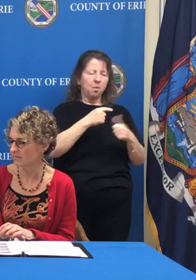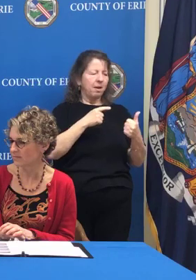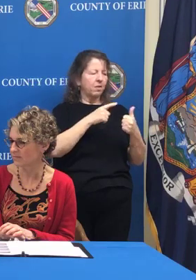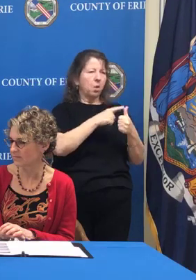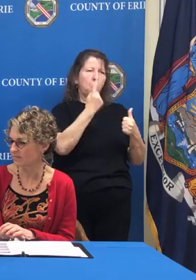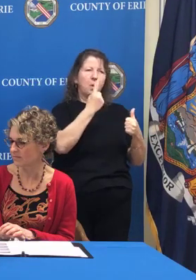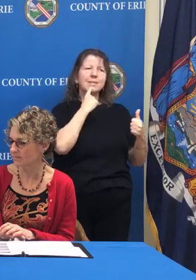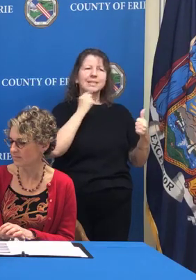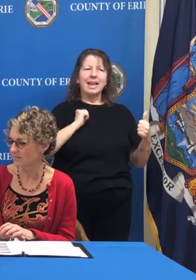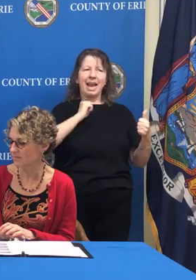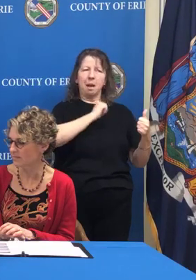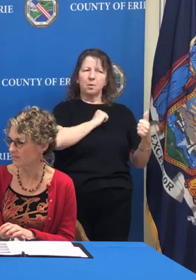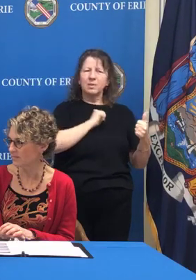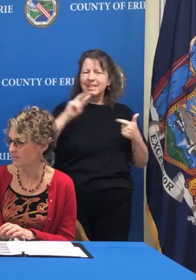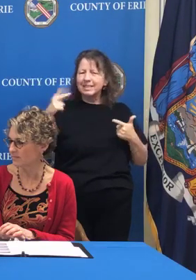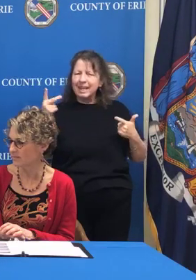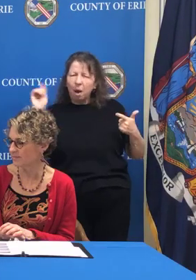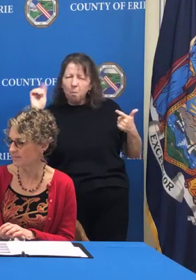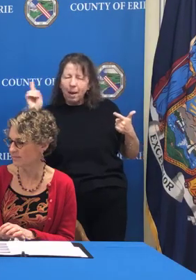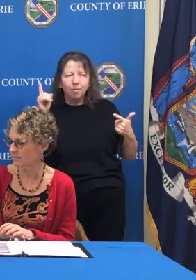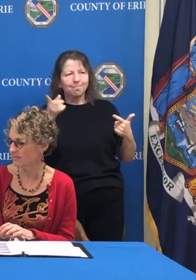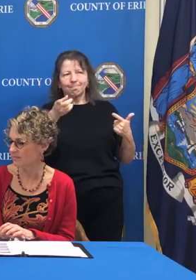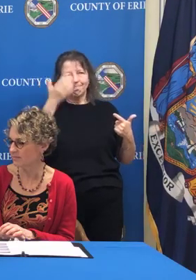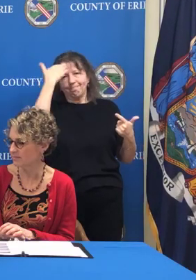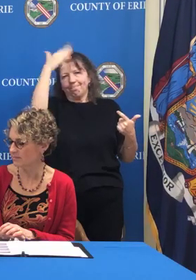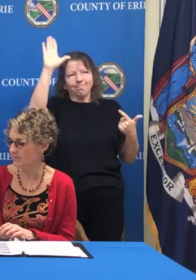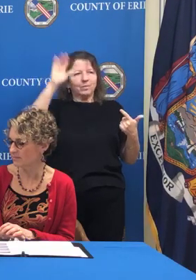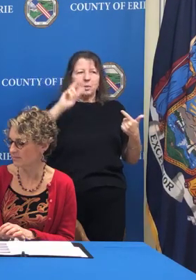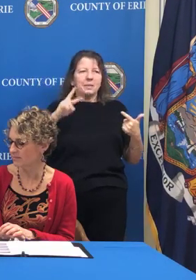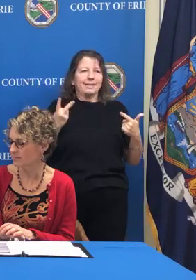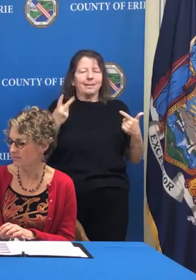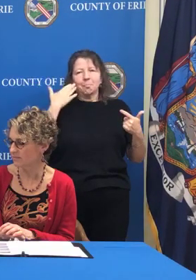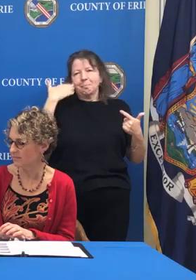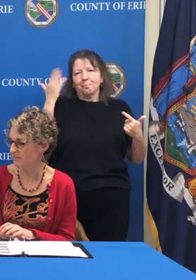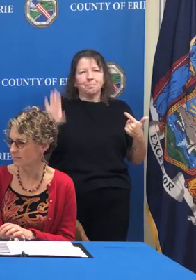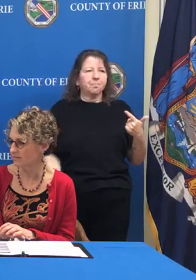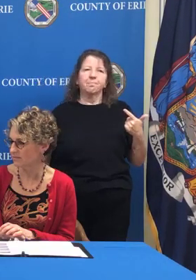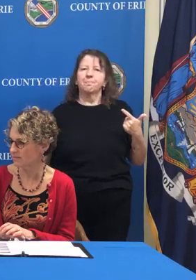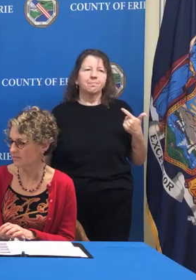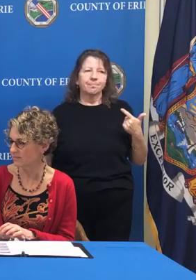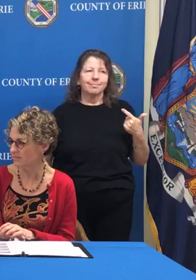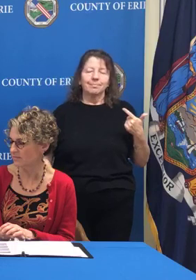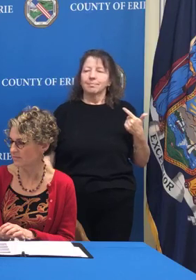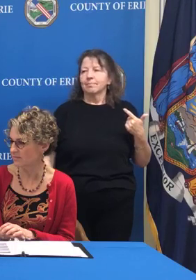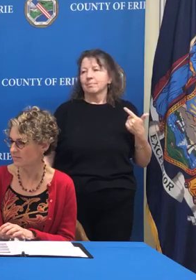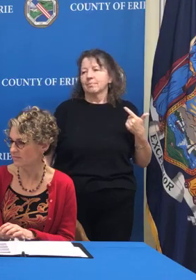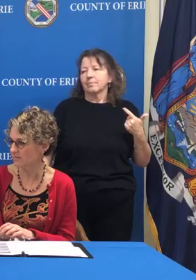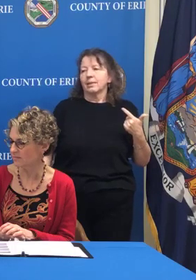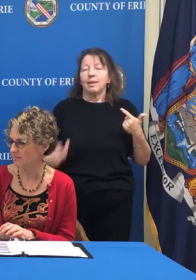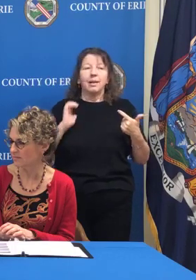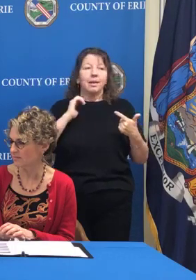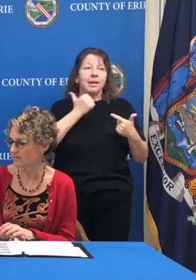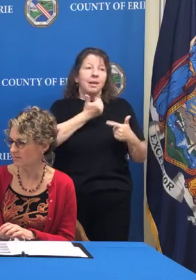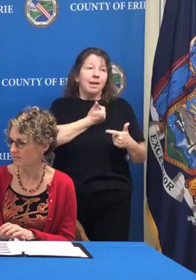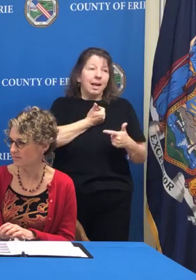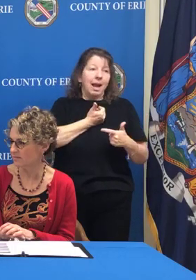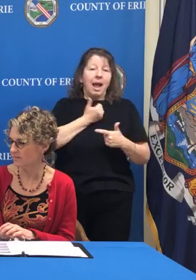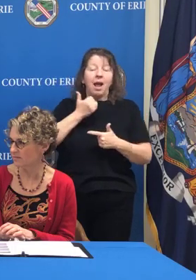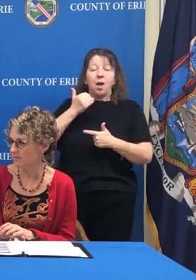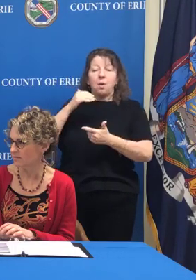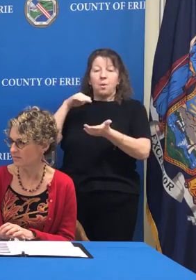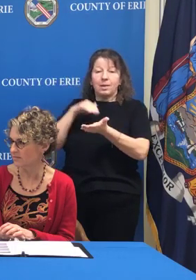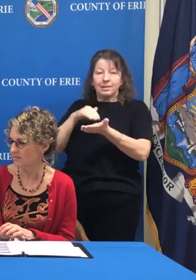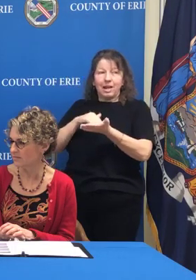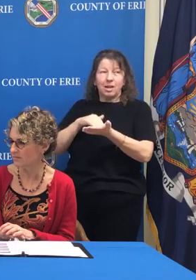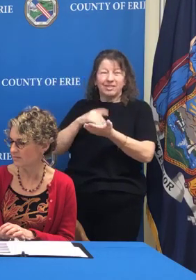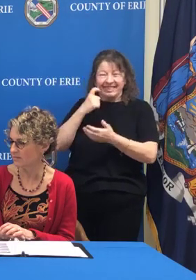have a location of the second one? No. We'll get that out when we're well. Our epidemiologists are aware. We were advised